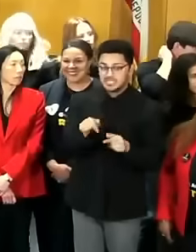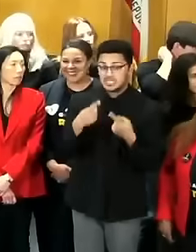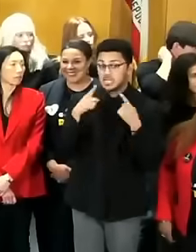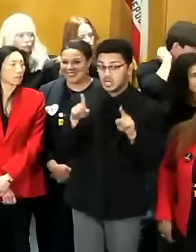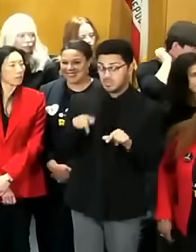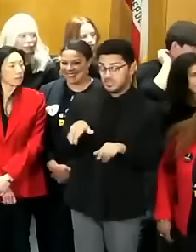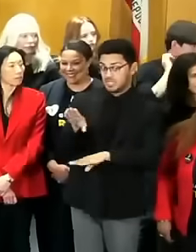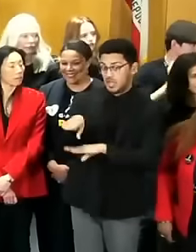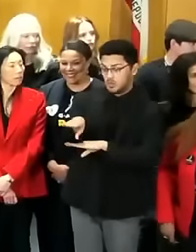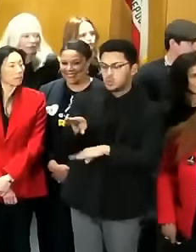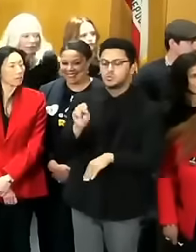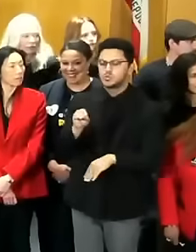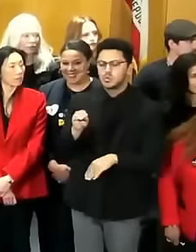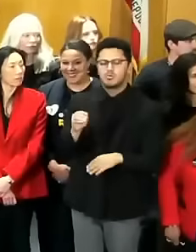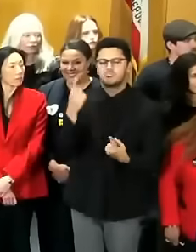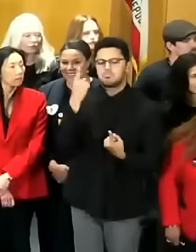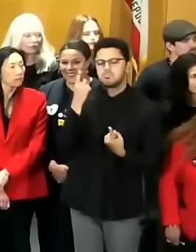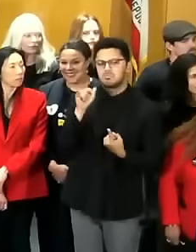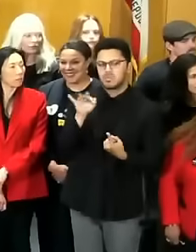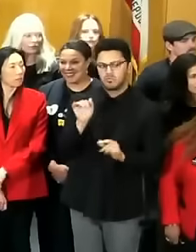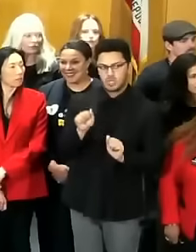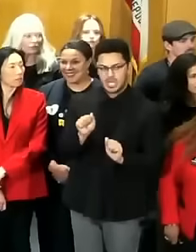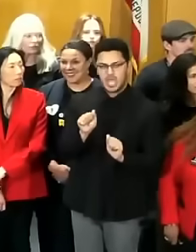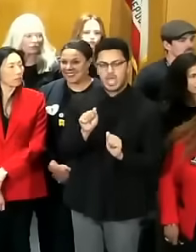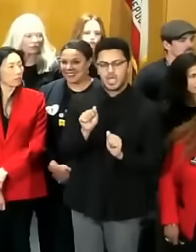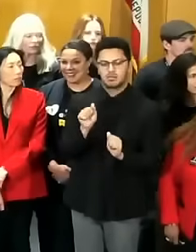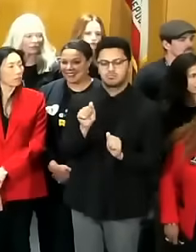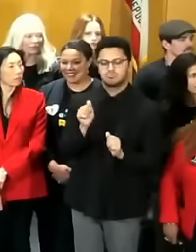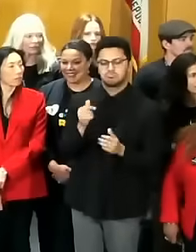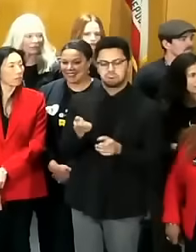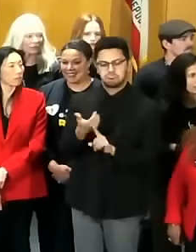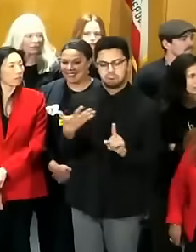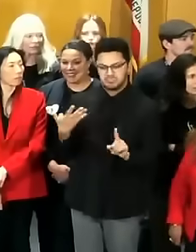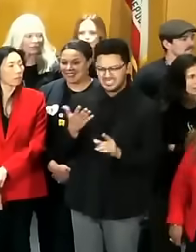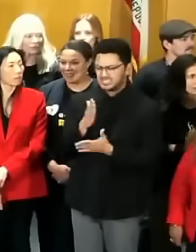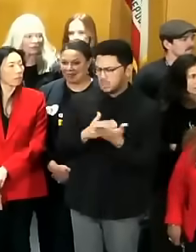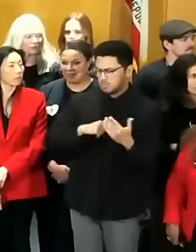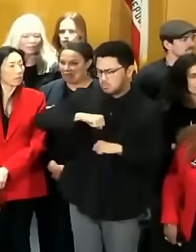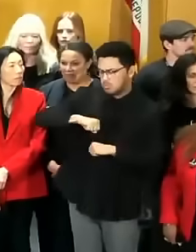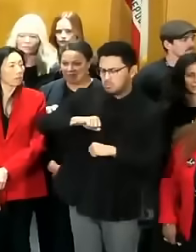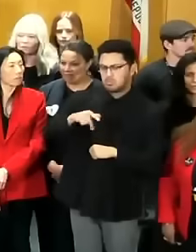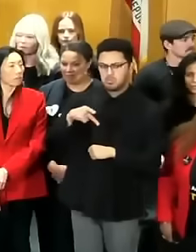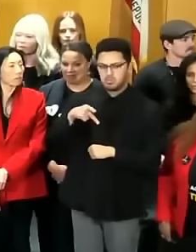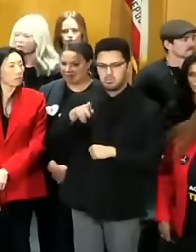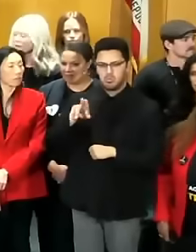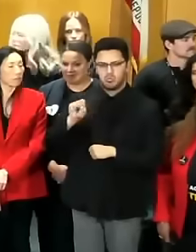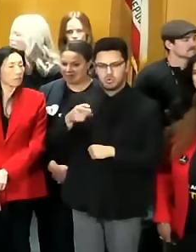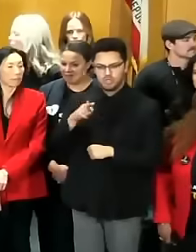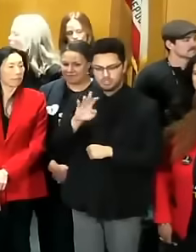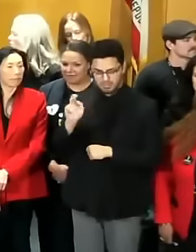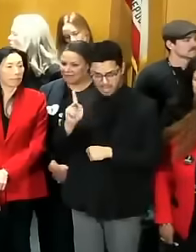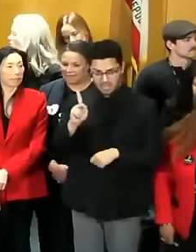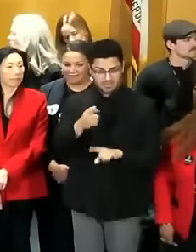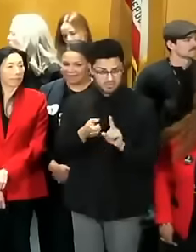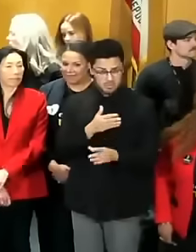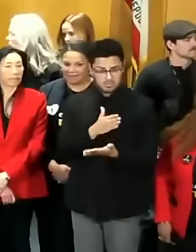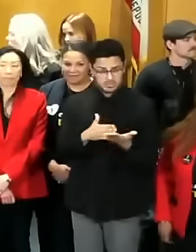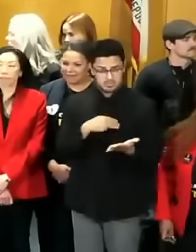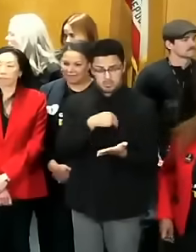this afternoon. So just kind of wondering if we can kind of read into the idea of some pushback from some of the members on this at